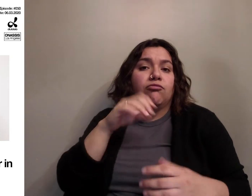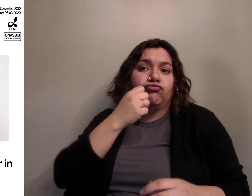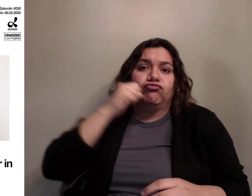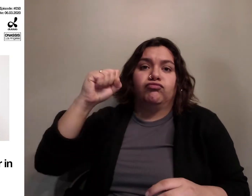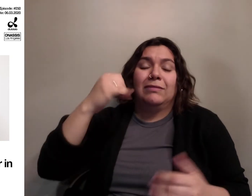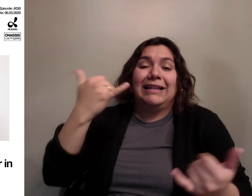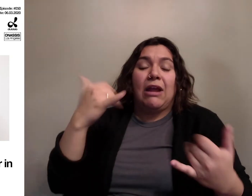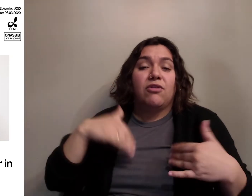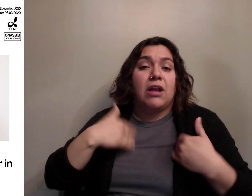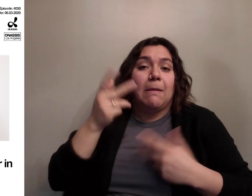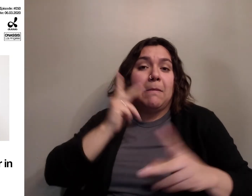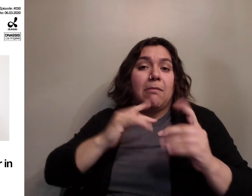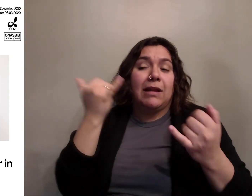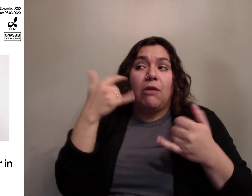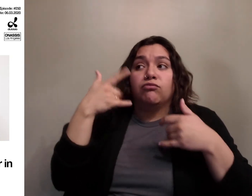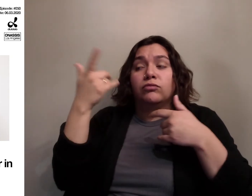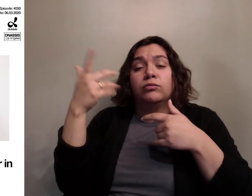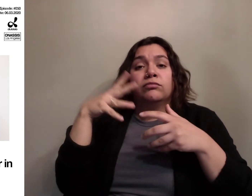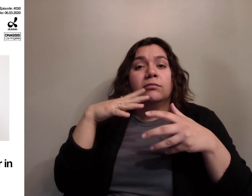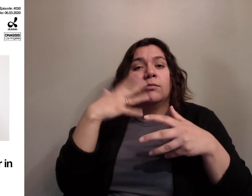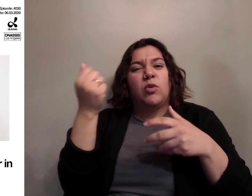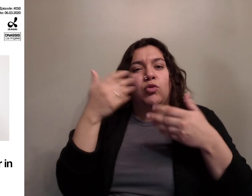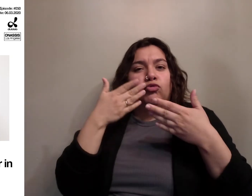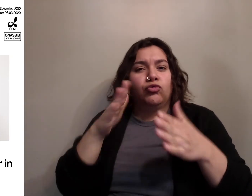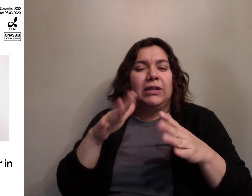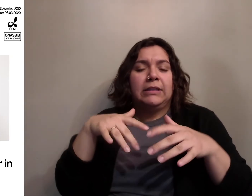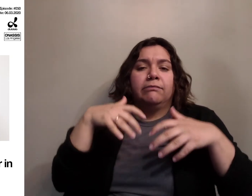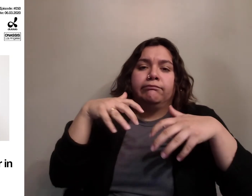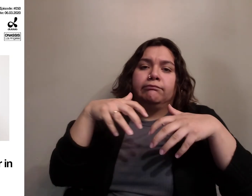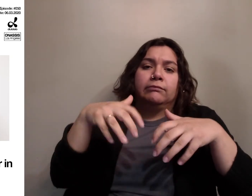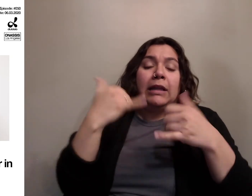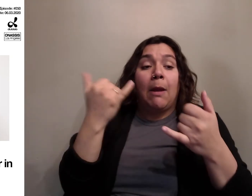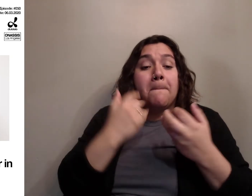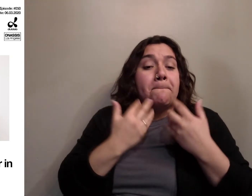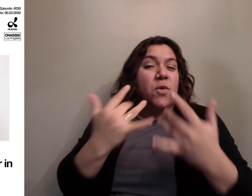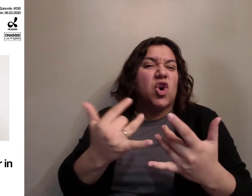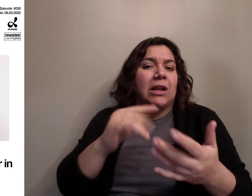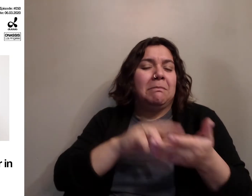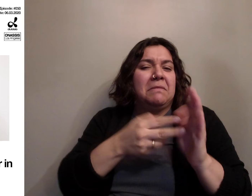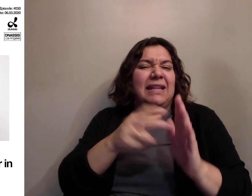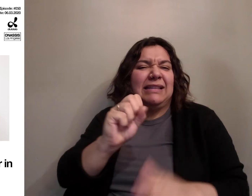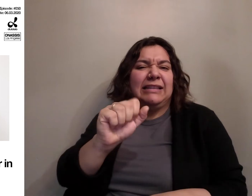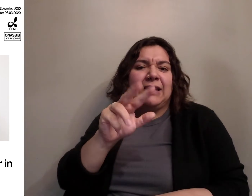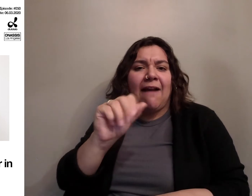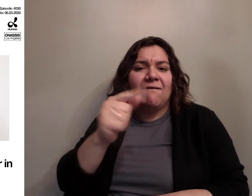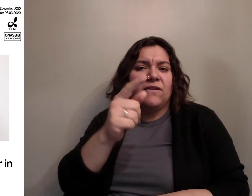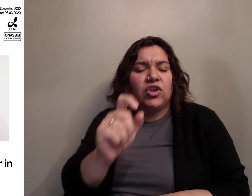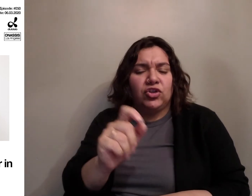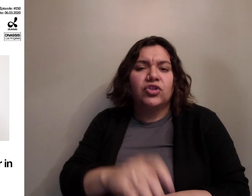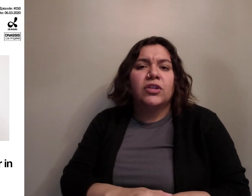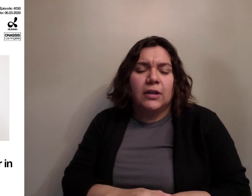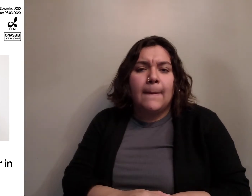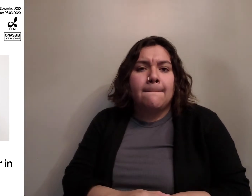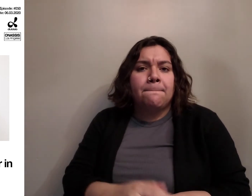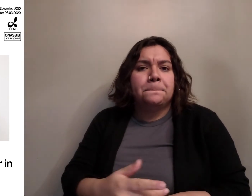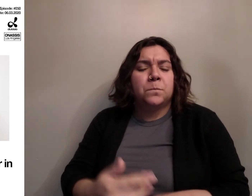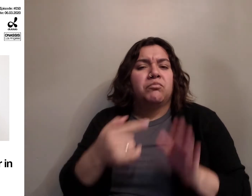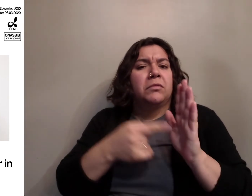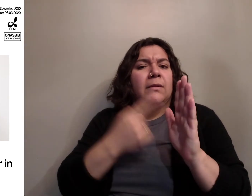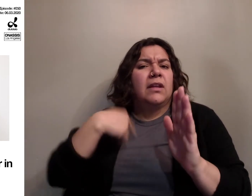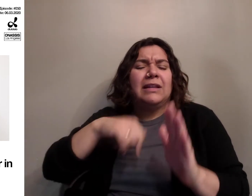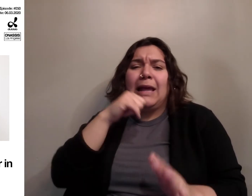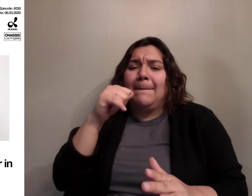Black people, uprising and young people taking to the streets and burning things down is savage, or